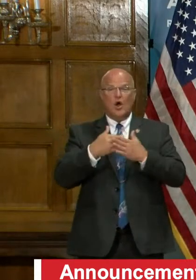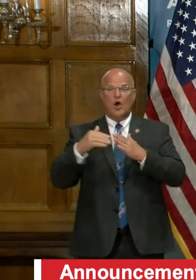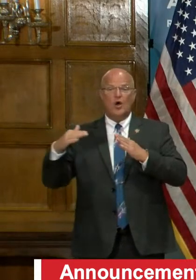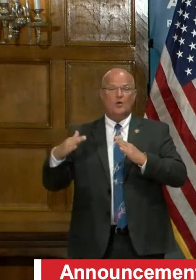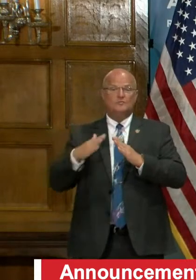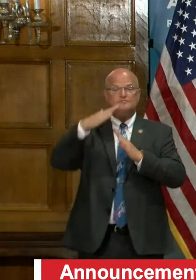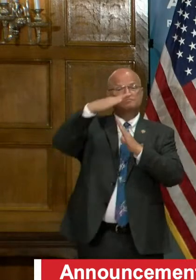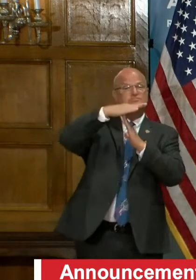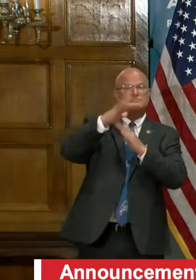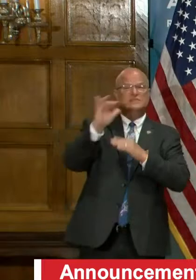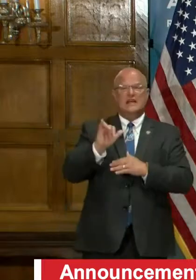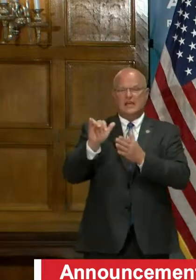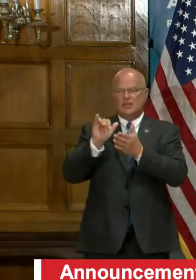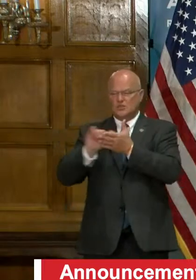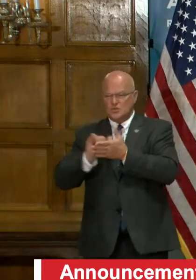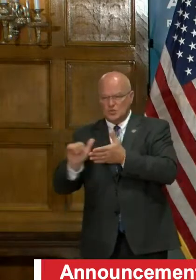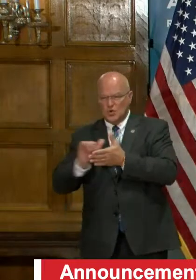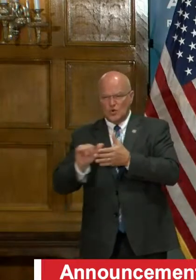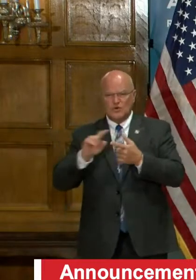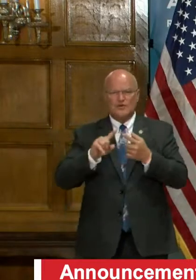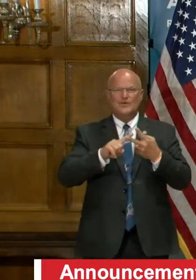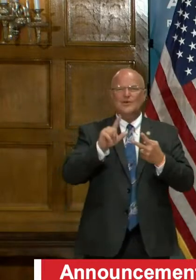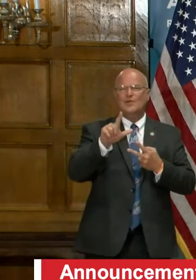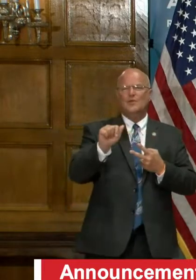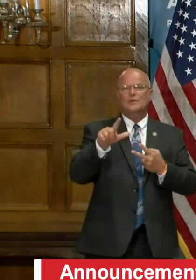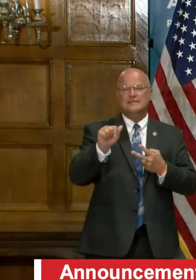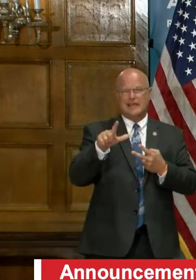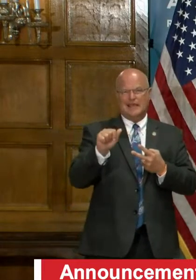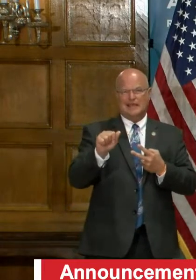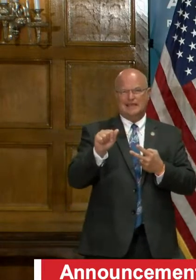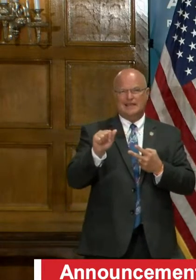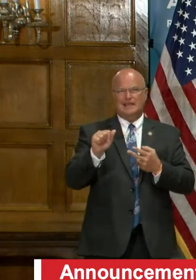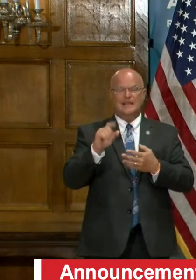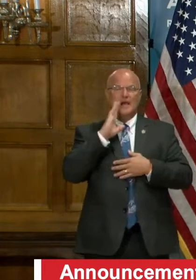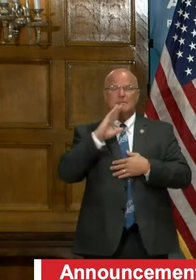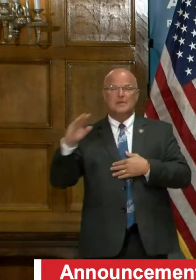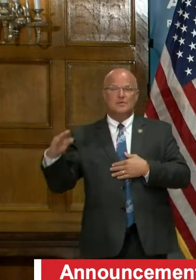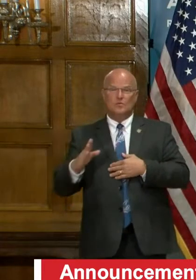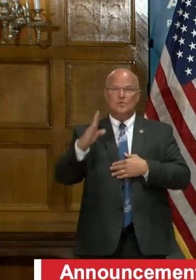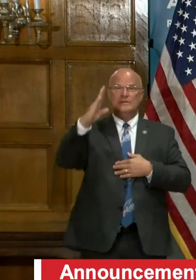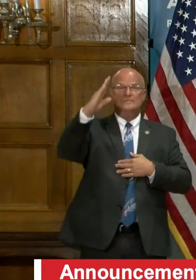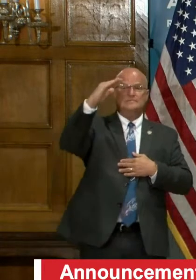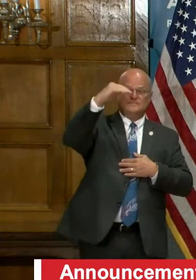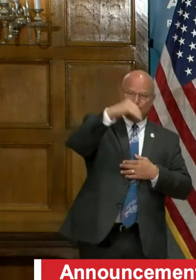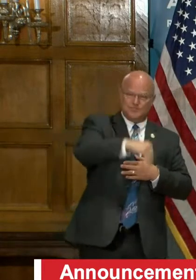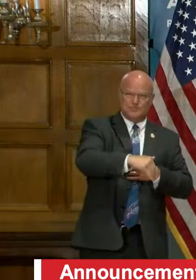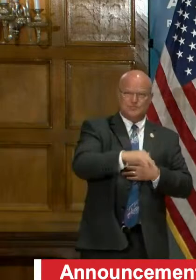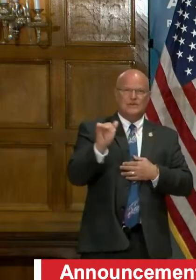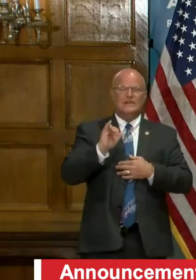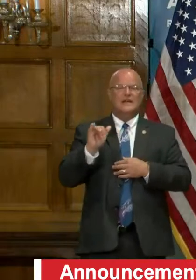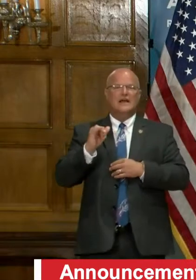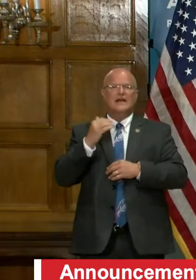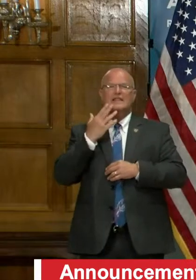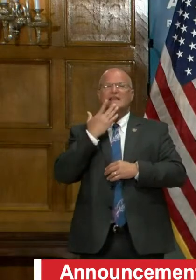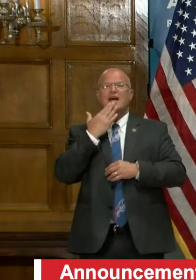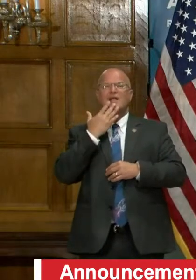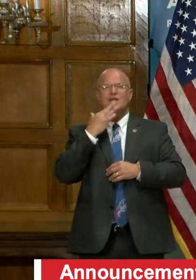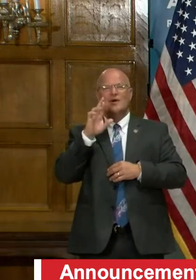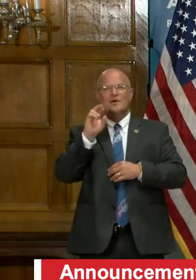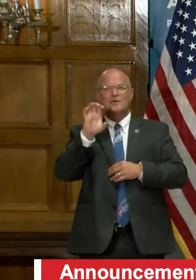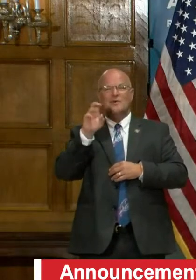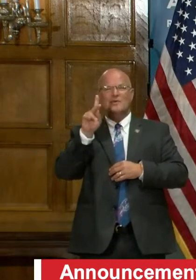peak like New York or Louisiana did. That there's going to be one peak, just like the Colorado